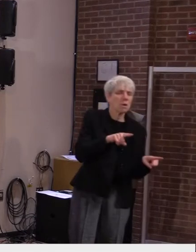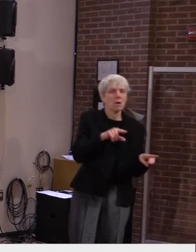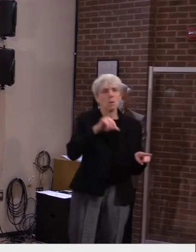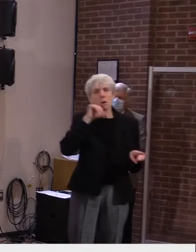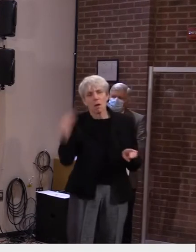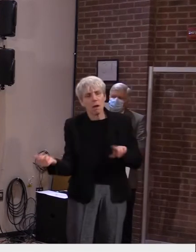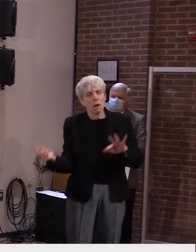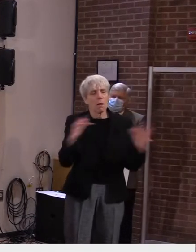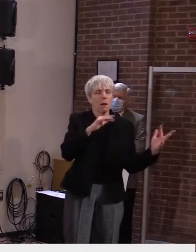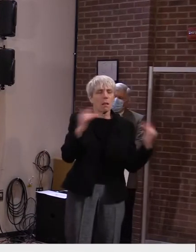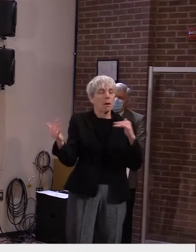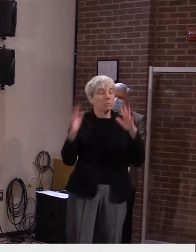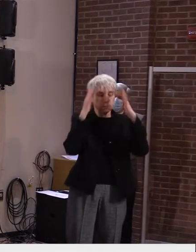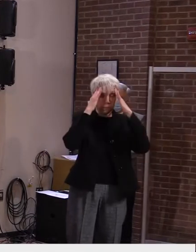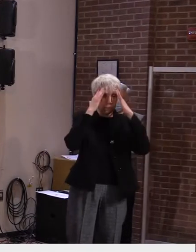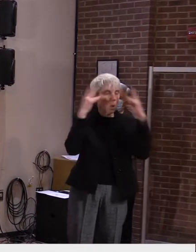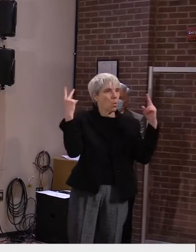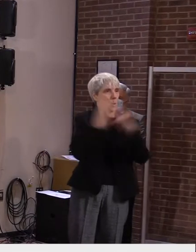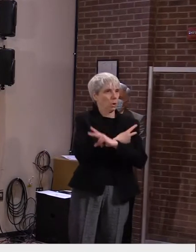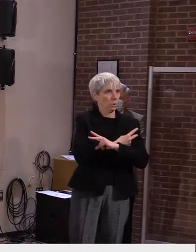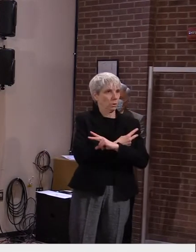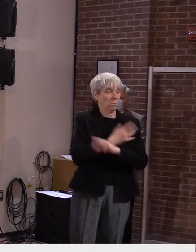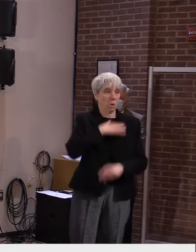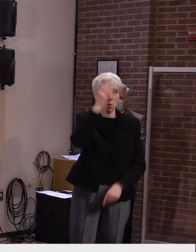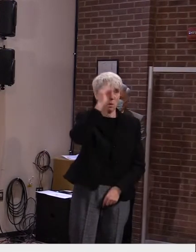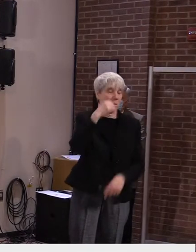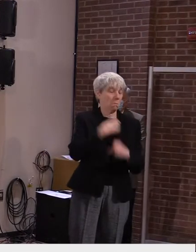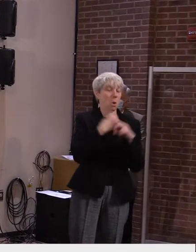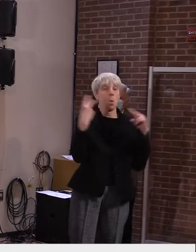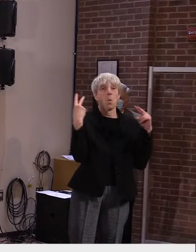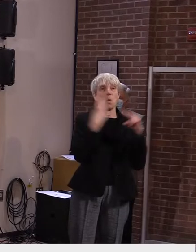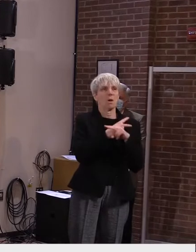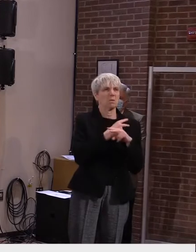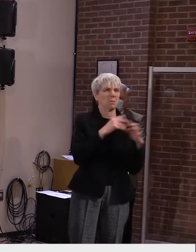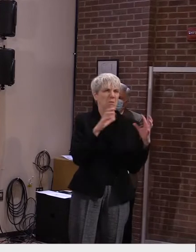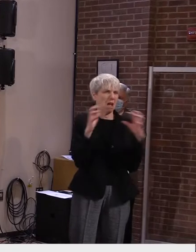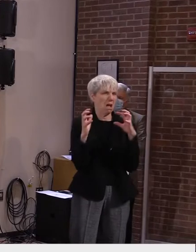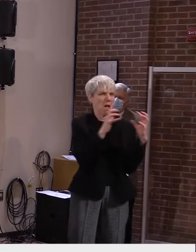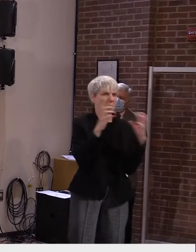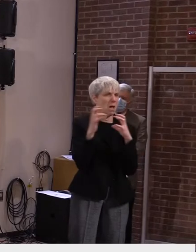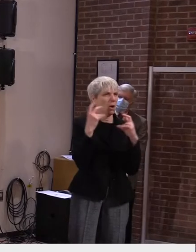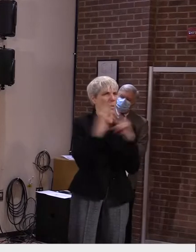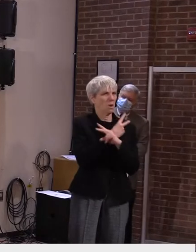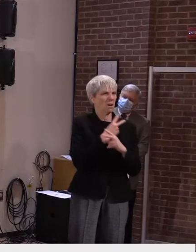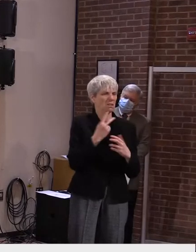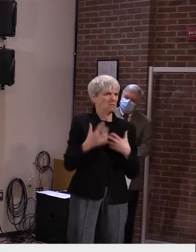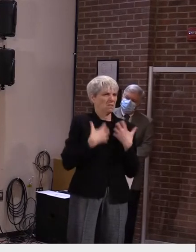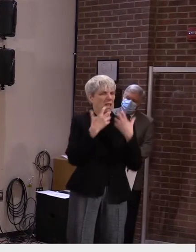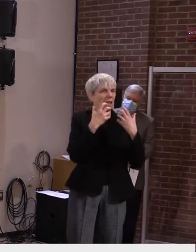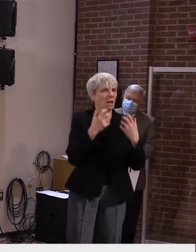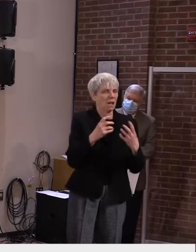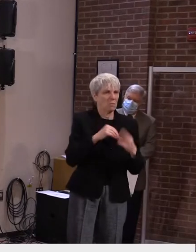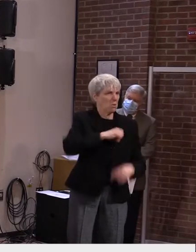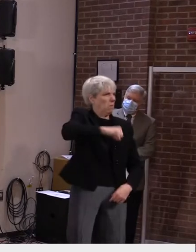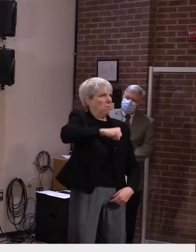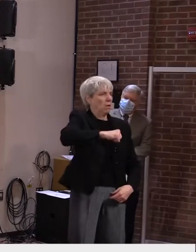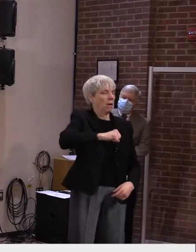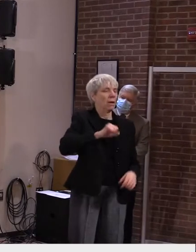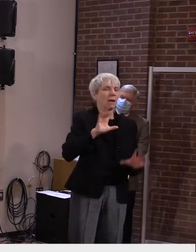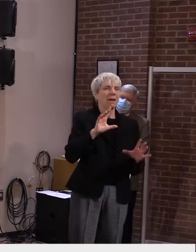just making the problem worse from my standpoint. It's dividing people even further. It's hardening people